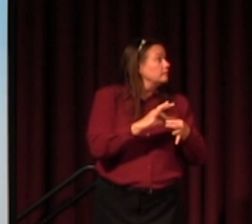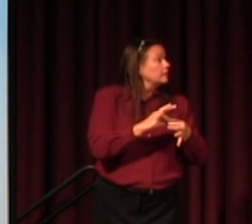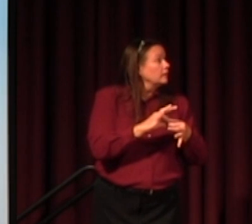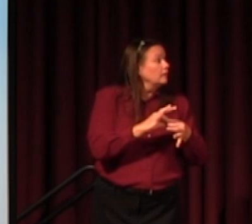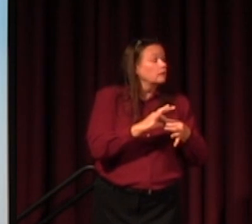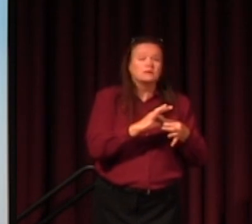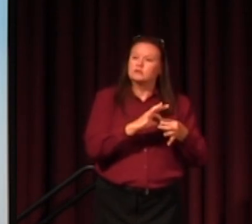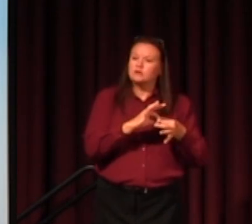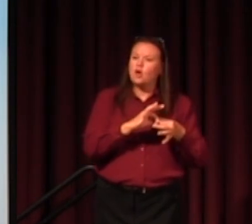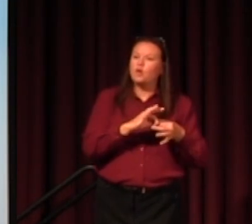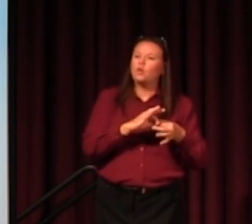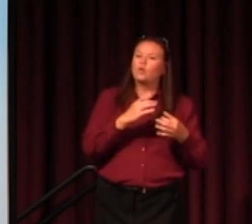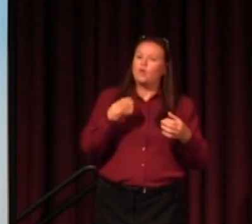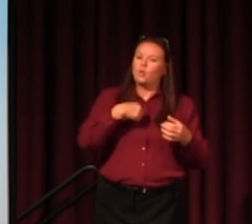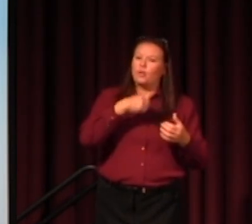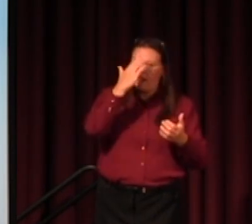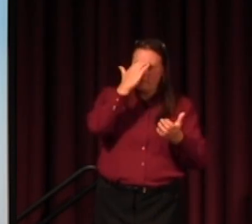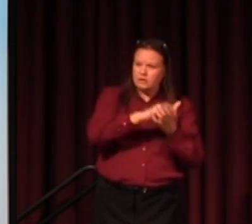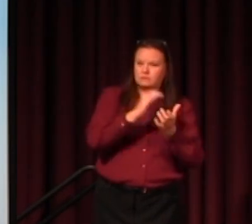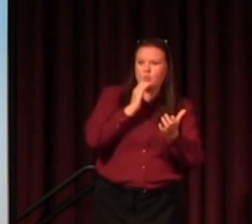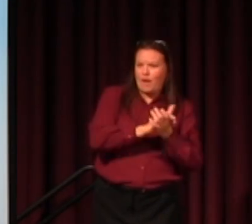spouse relationships and sibling relationships,